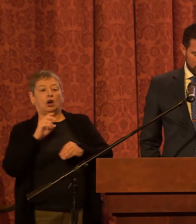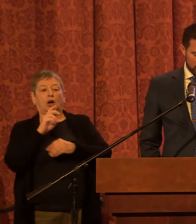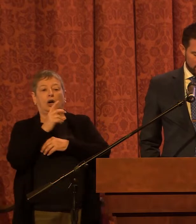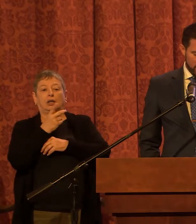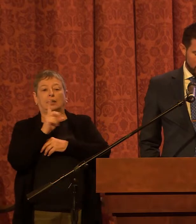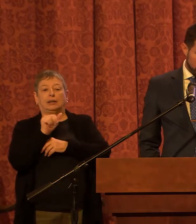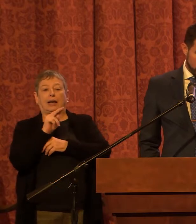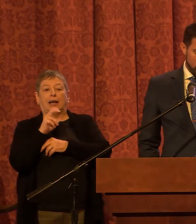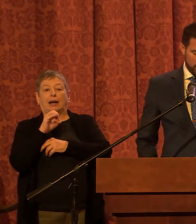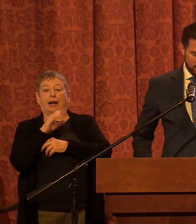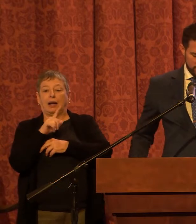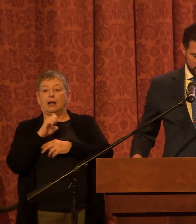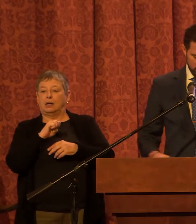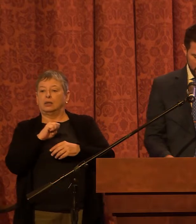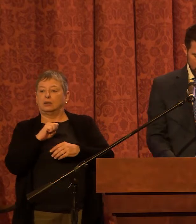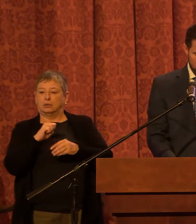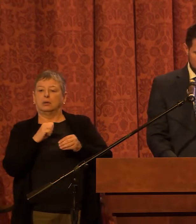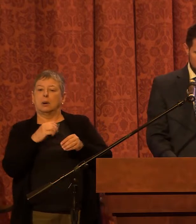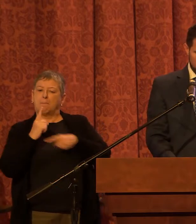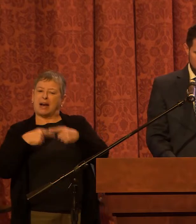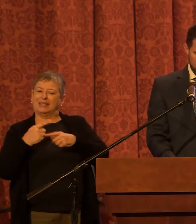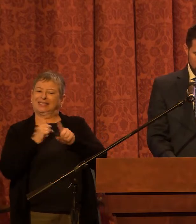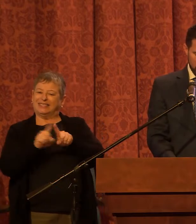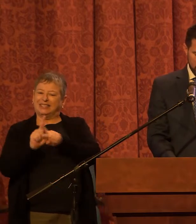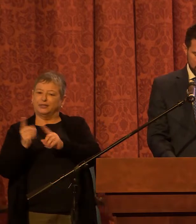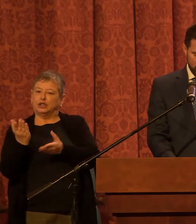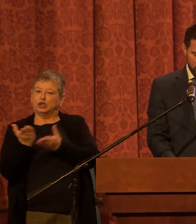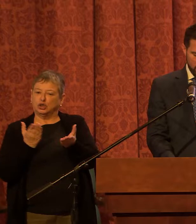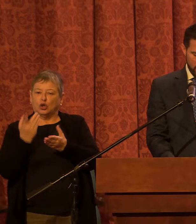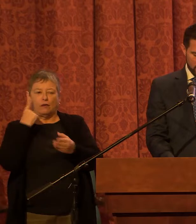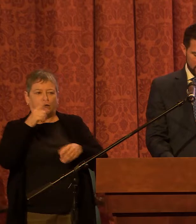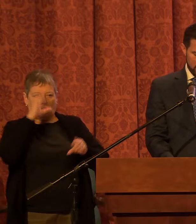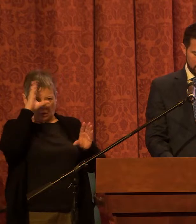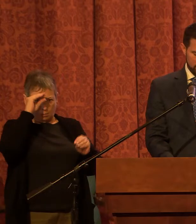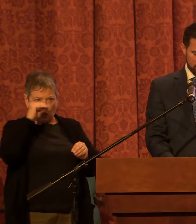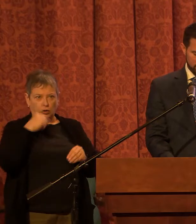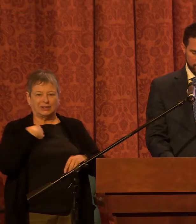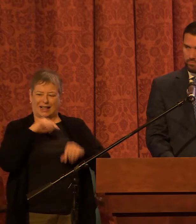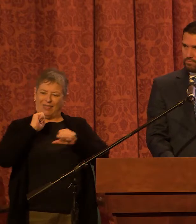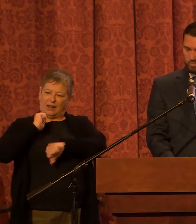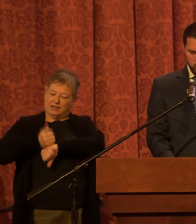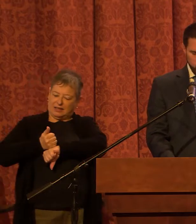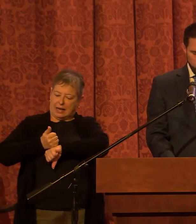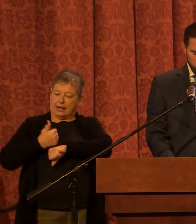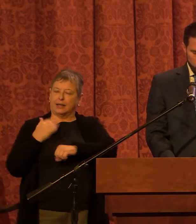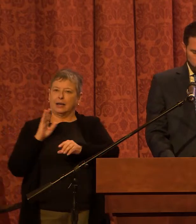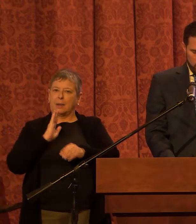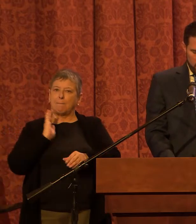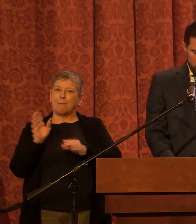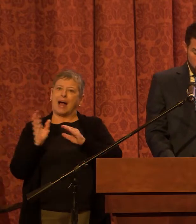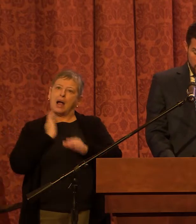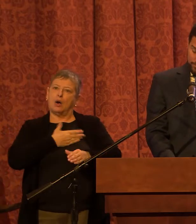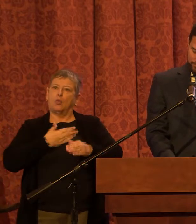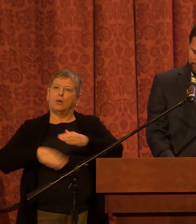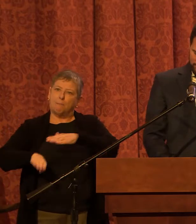about services available for the boys. You set a strong foundation for where we are today.